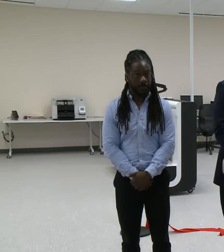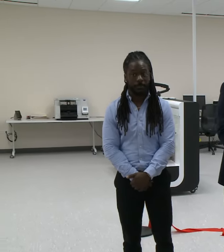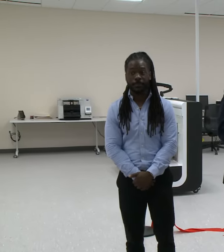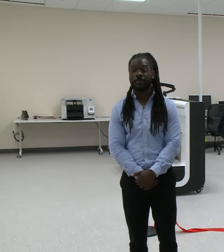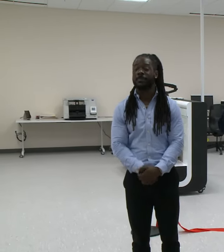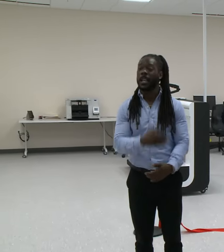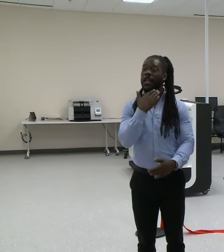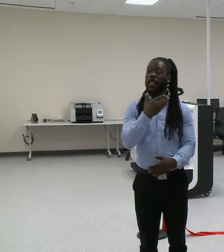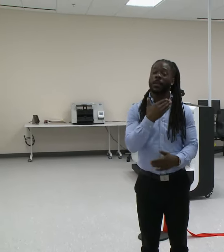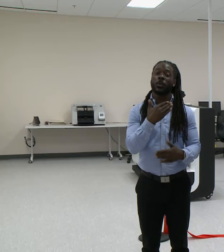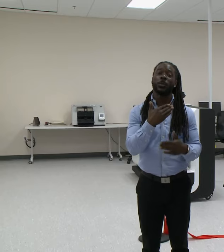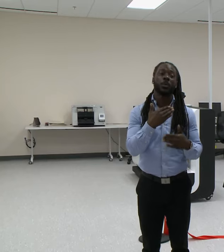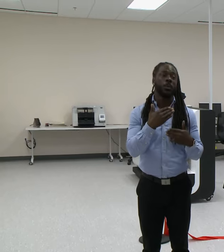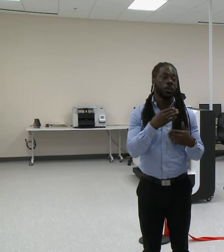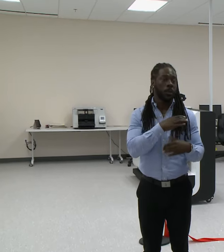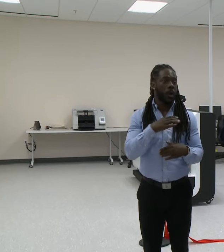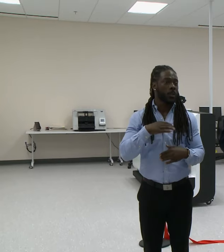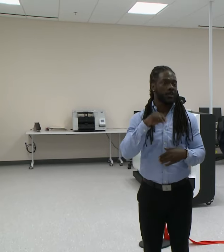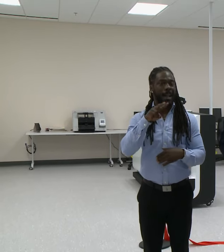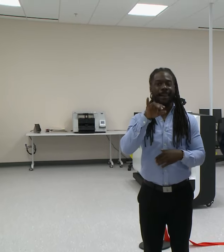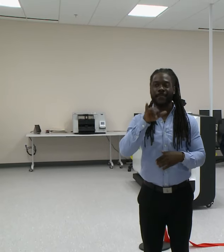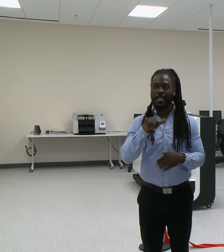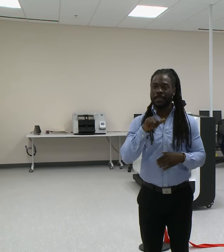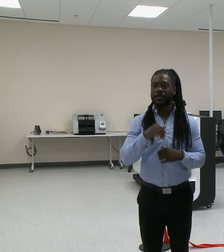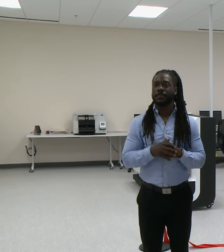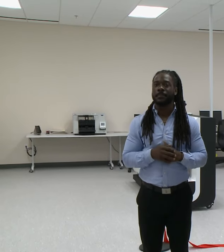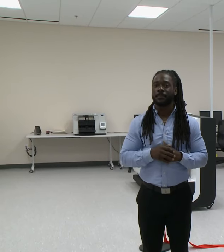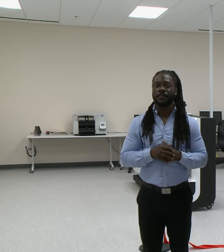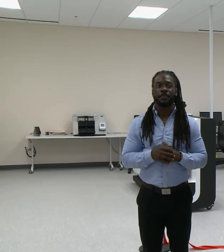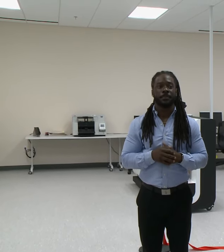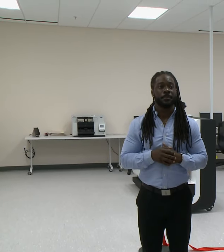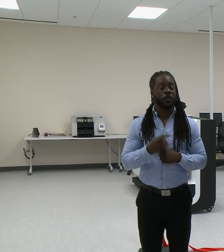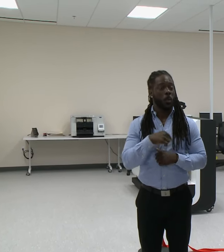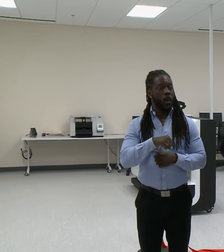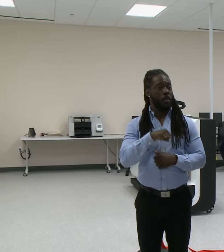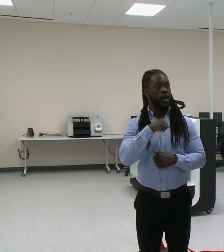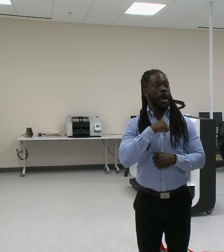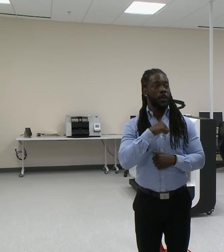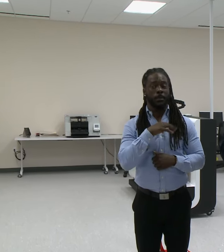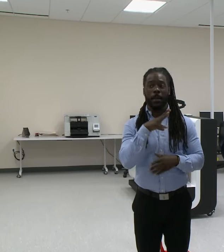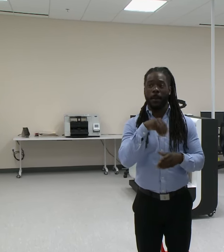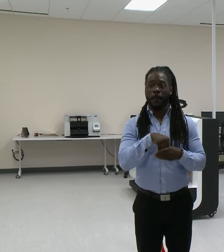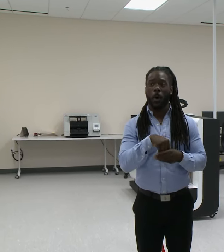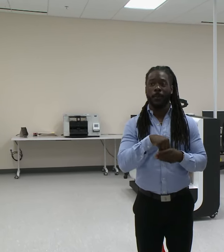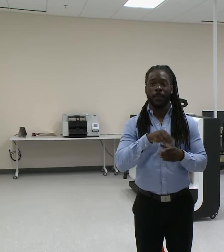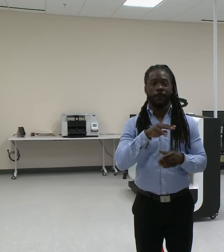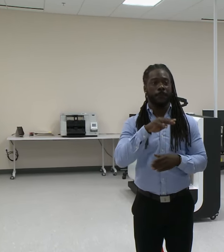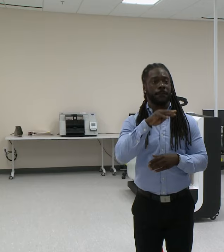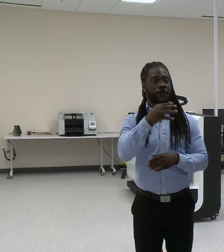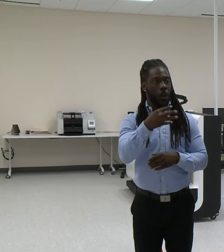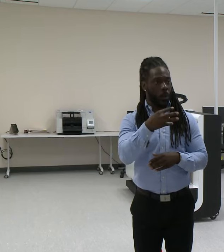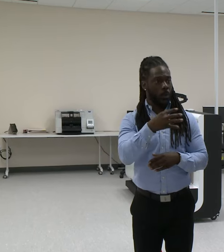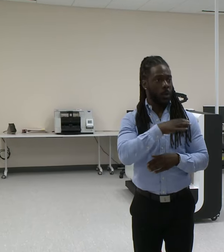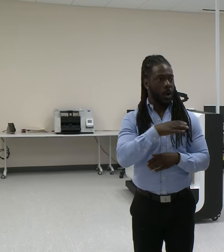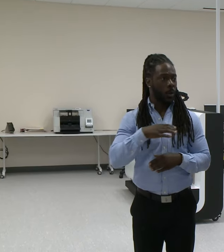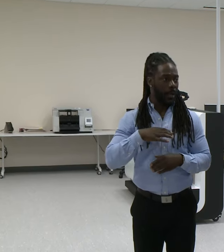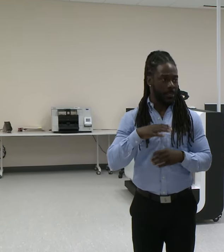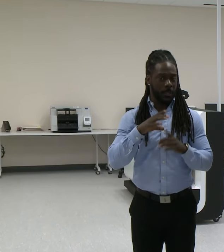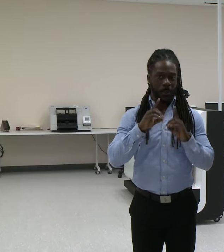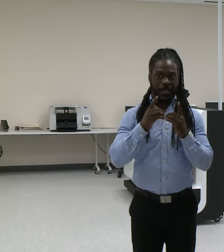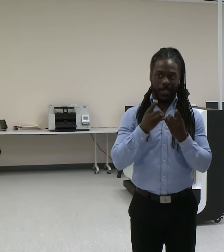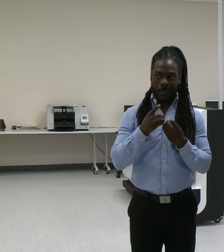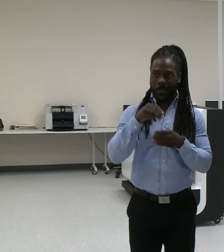Thank you, Congressman Ivey. We're proud to be part of the 4th Congressional District of